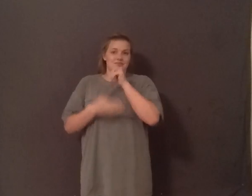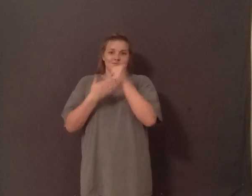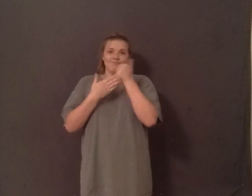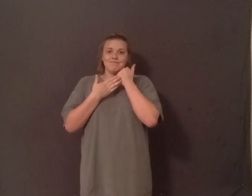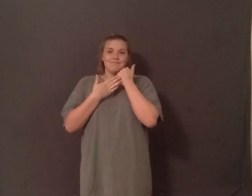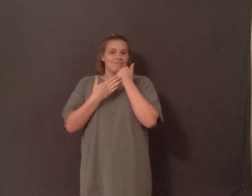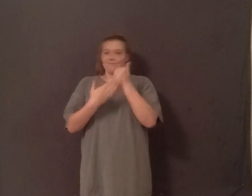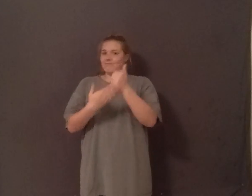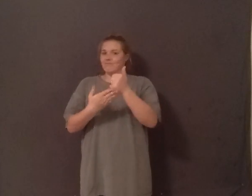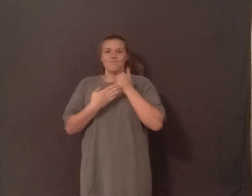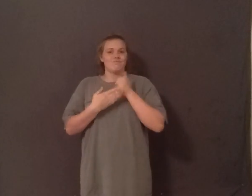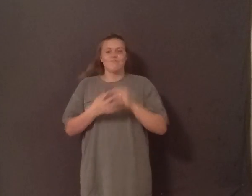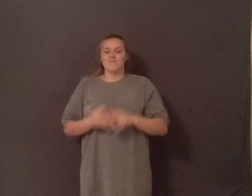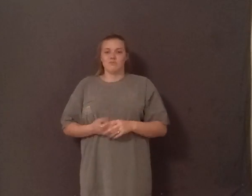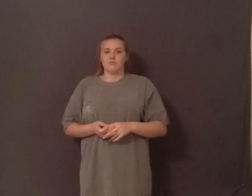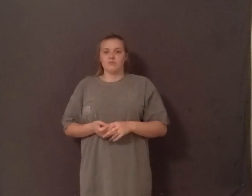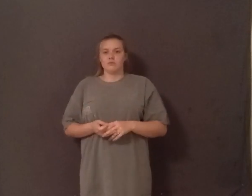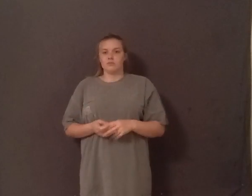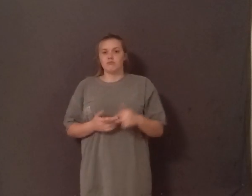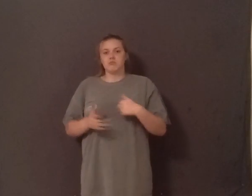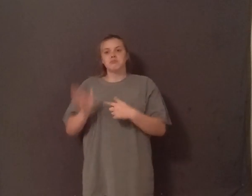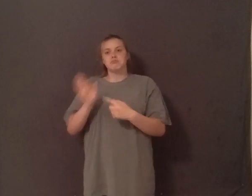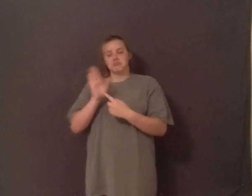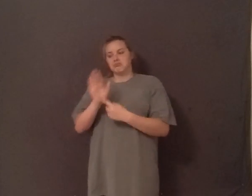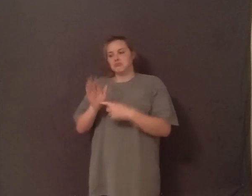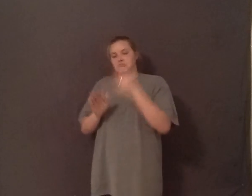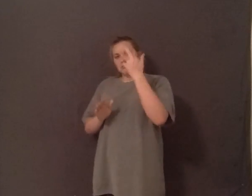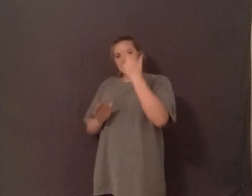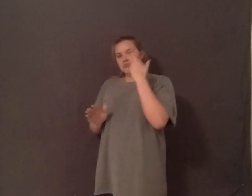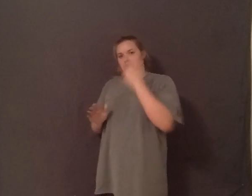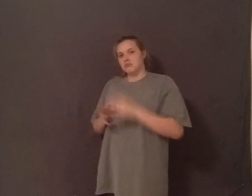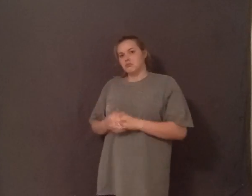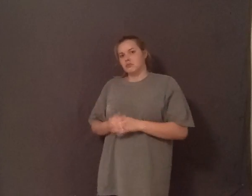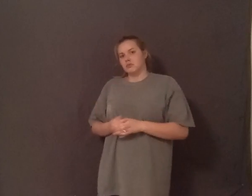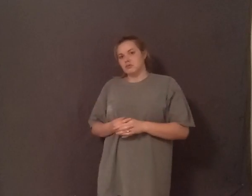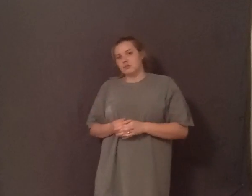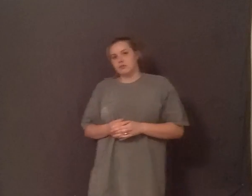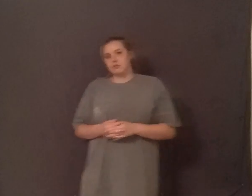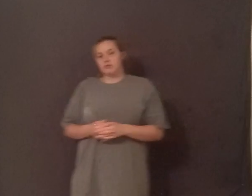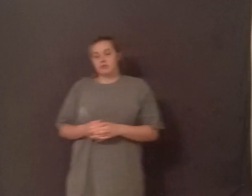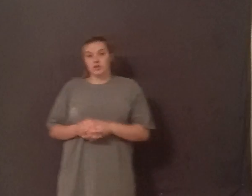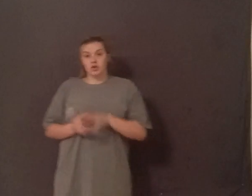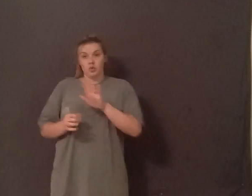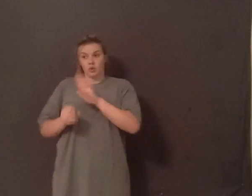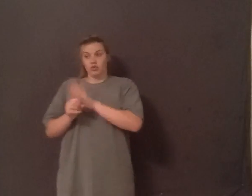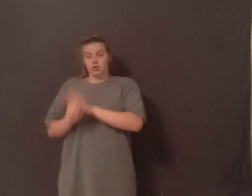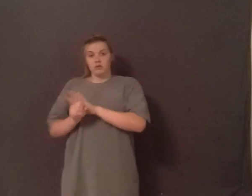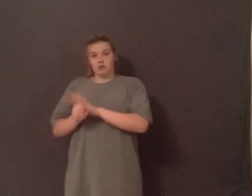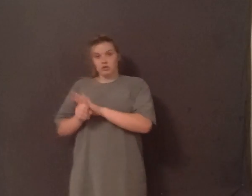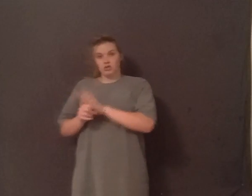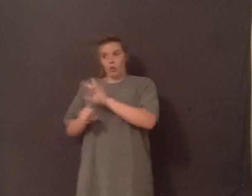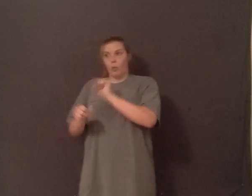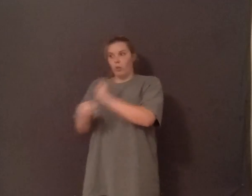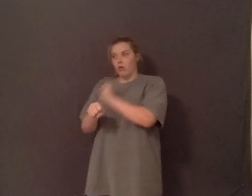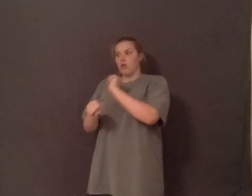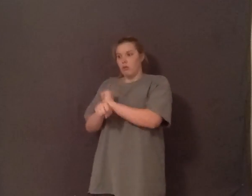want. And I'll give you just a few of the reasons why. So one is, if you're stressed when you do your work, when you're studying, when